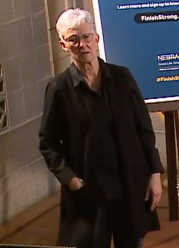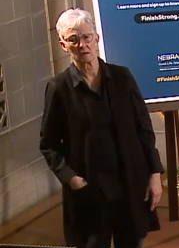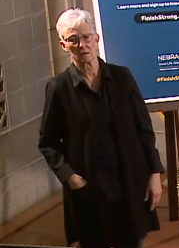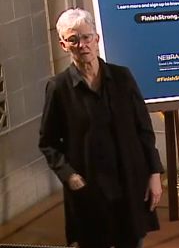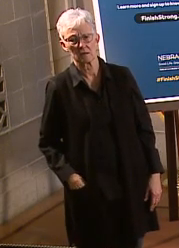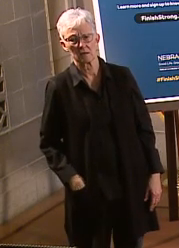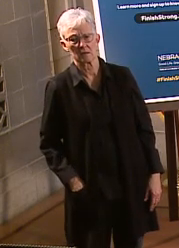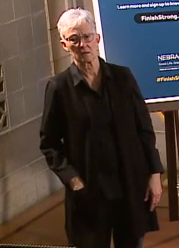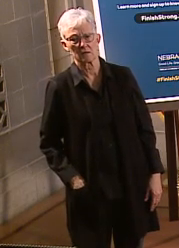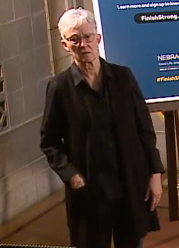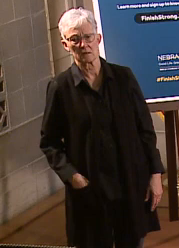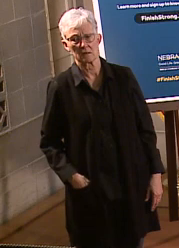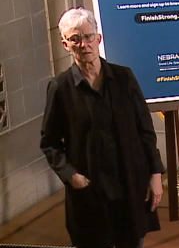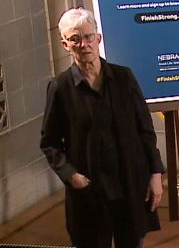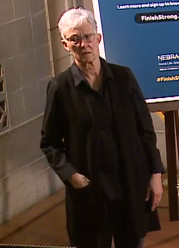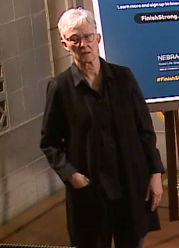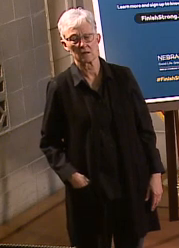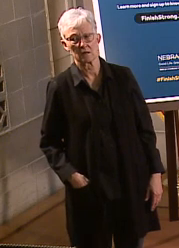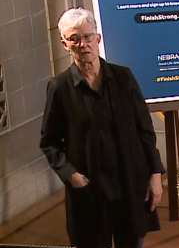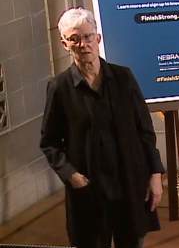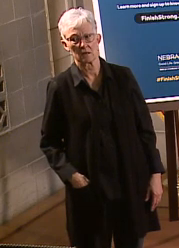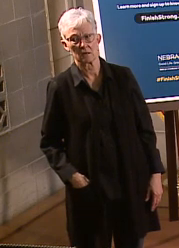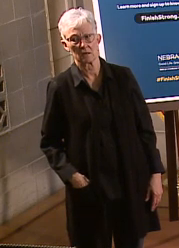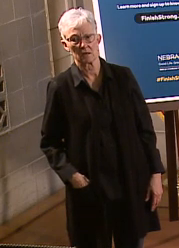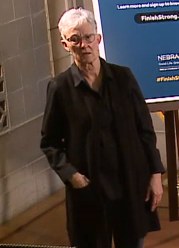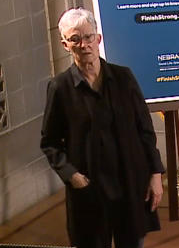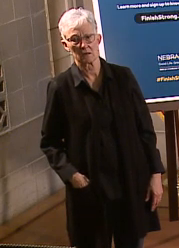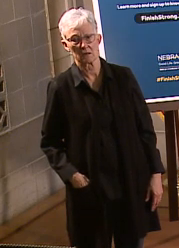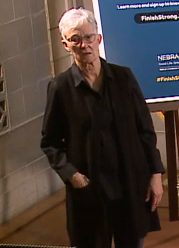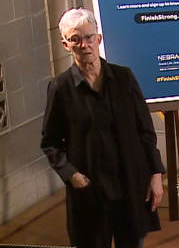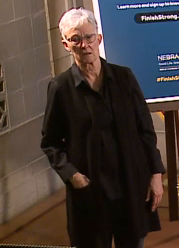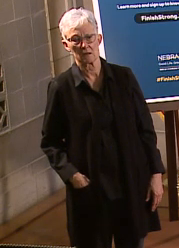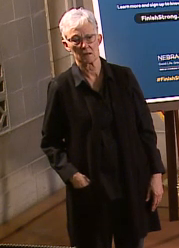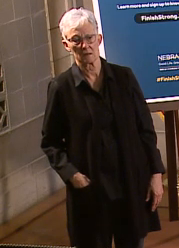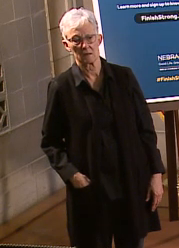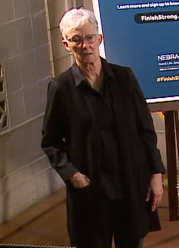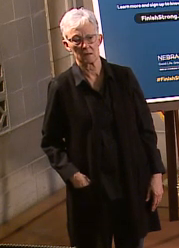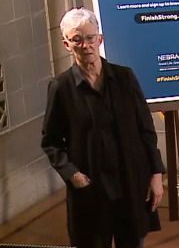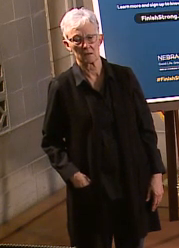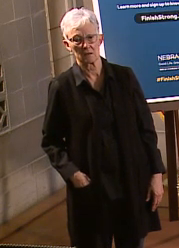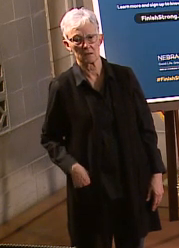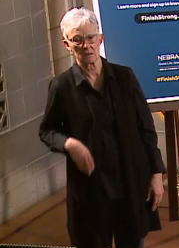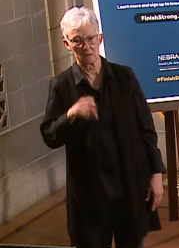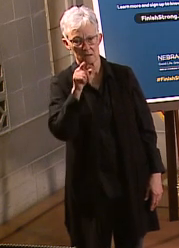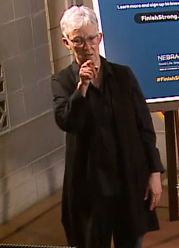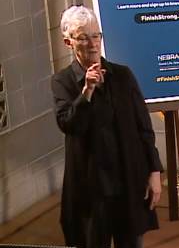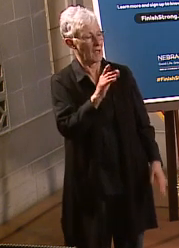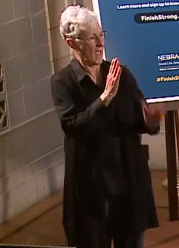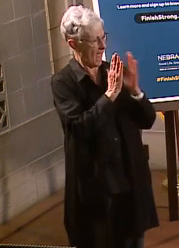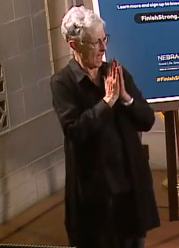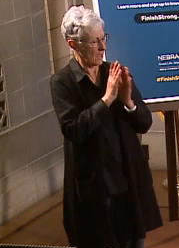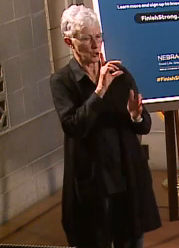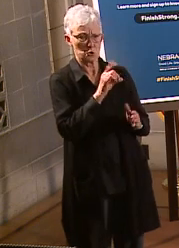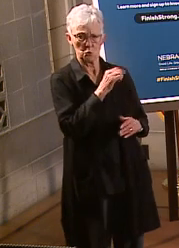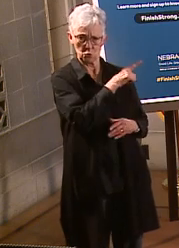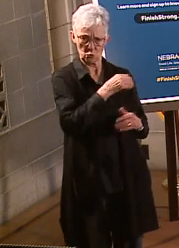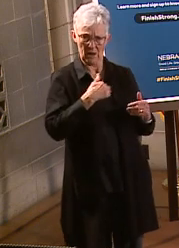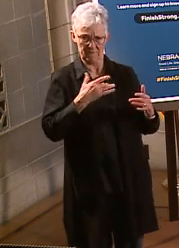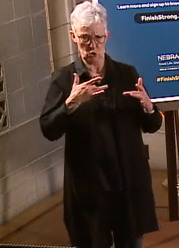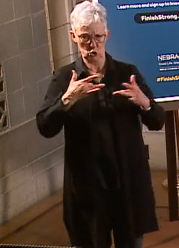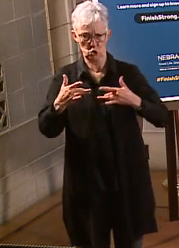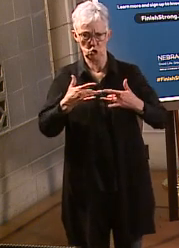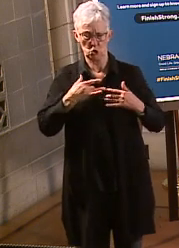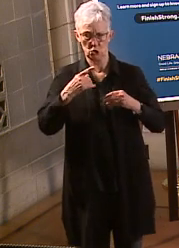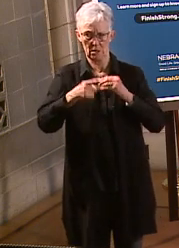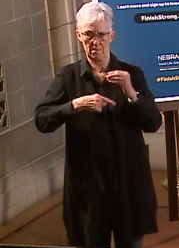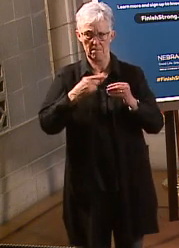about banning conversion therapy? Excuse me, do I have concerns about banning conversion therapy? Again,